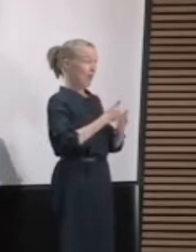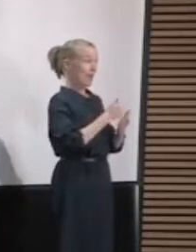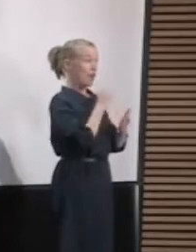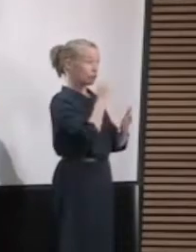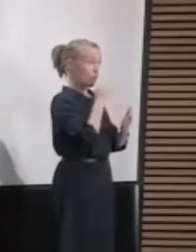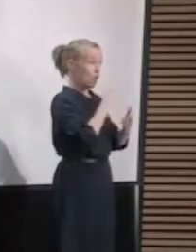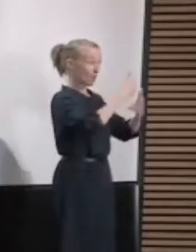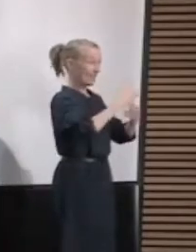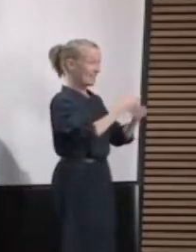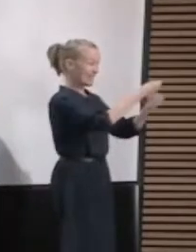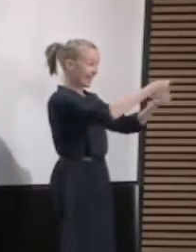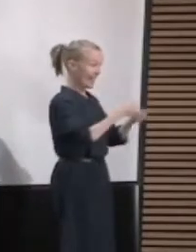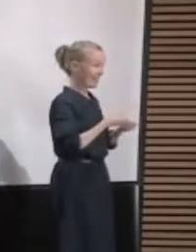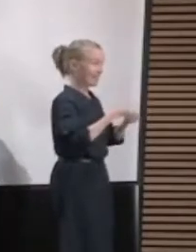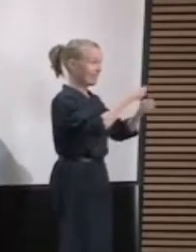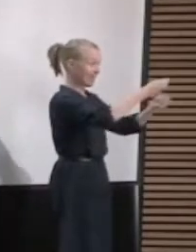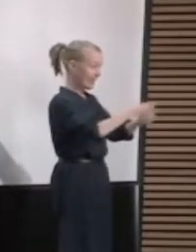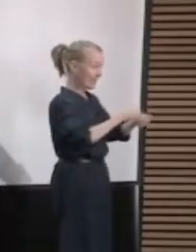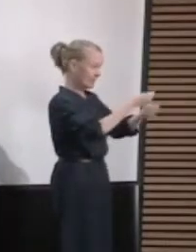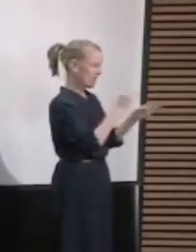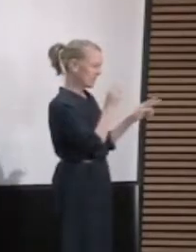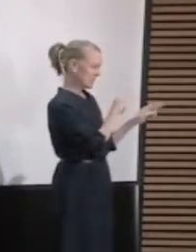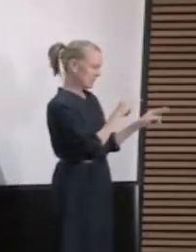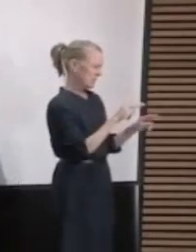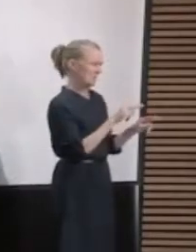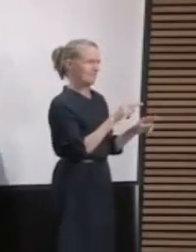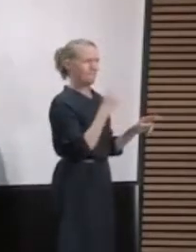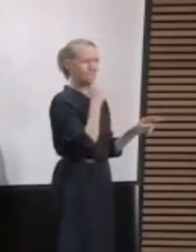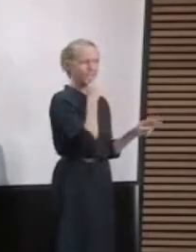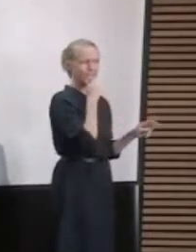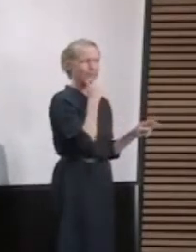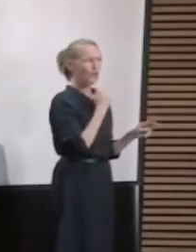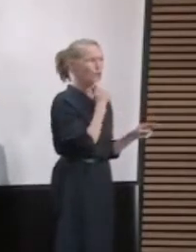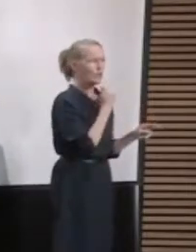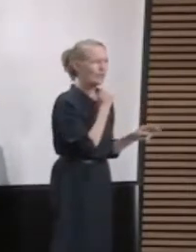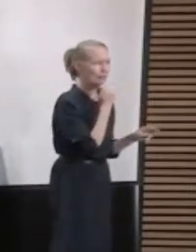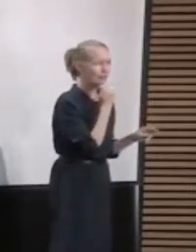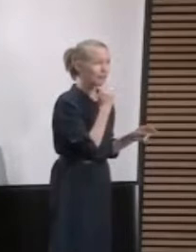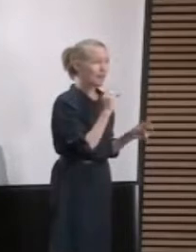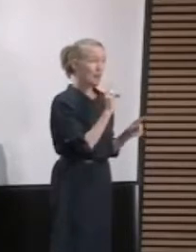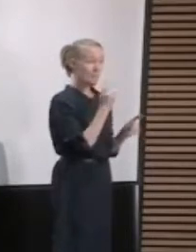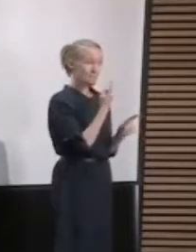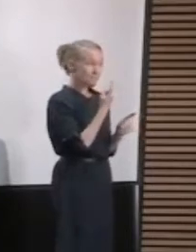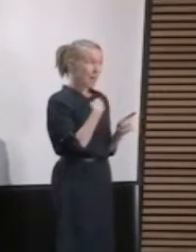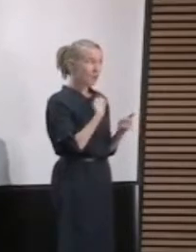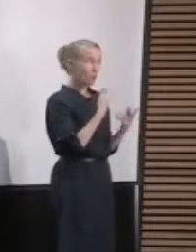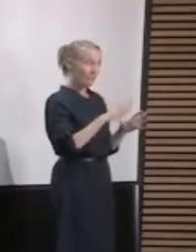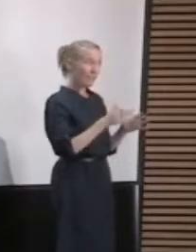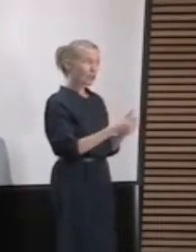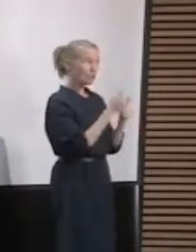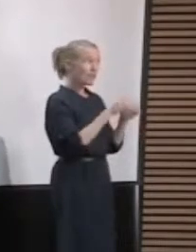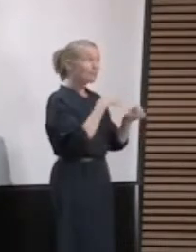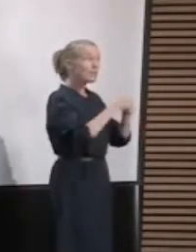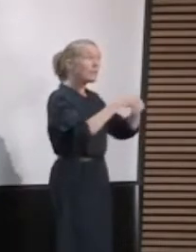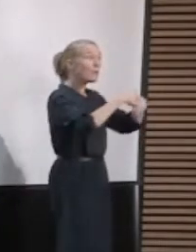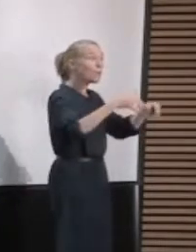track quickly up. From the 31st of July, we had 211 border staff tested, for instance. So all the way through, we were talking about what is it that means